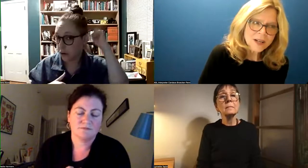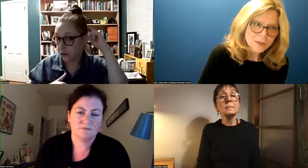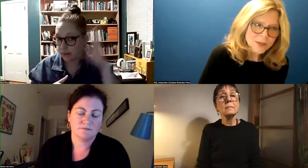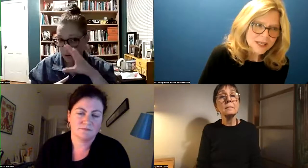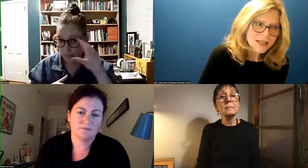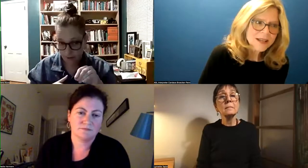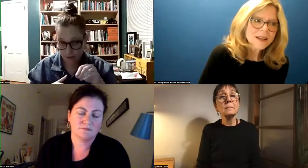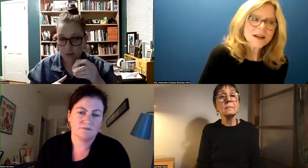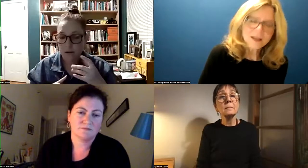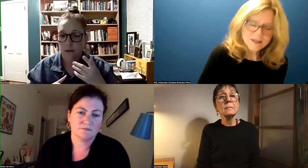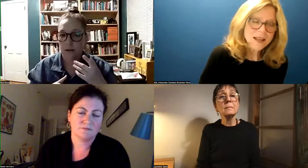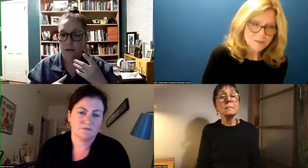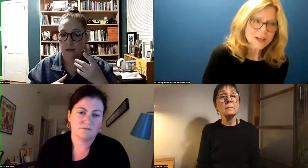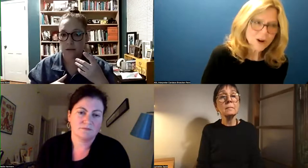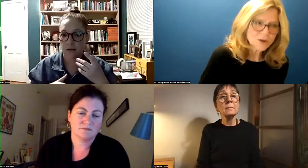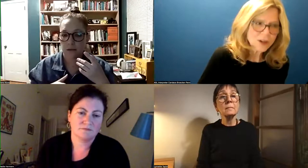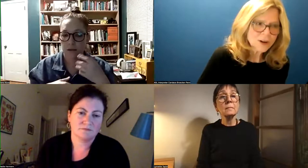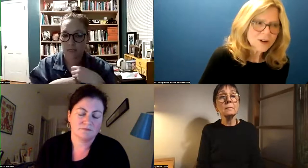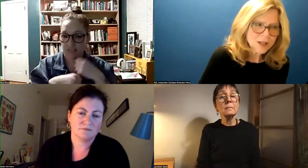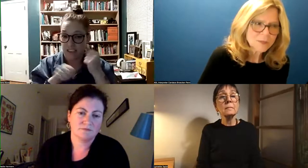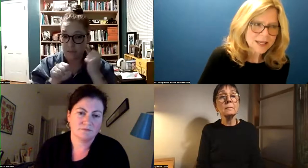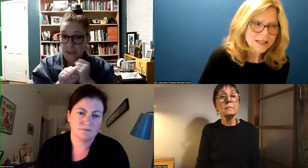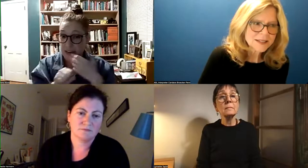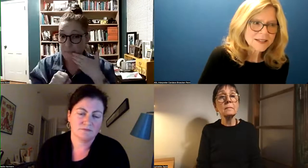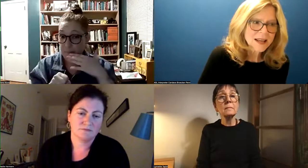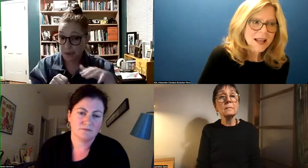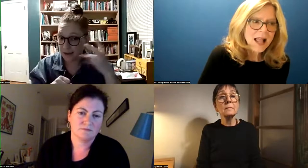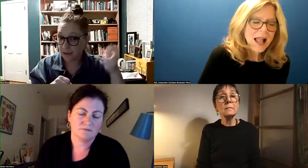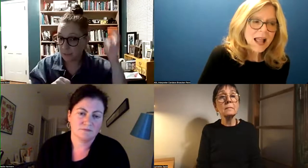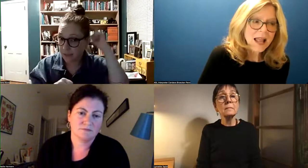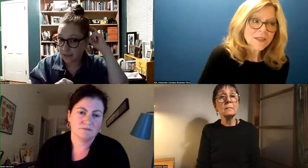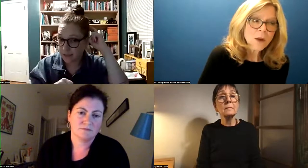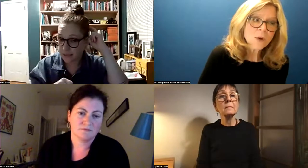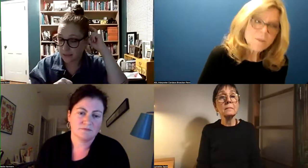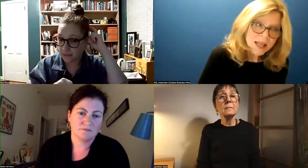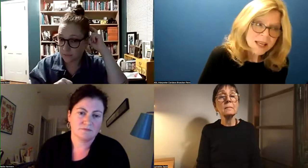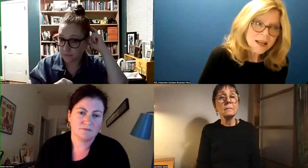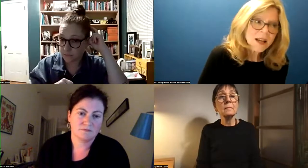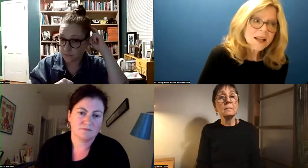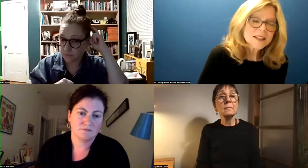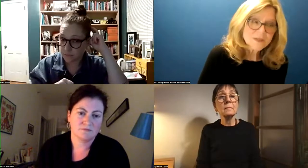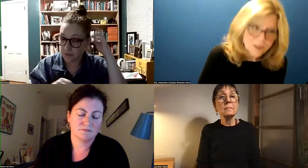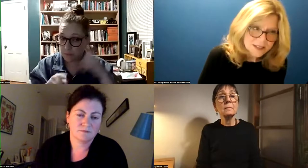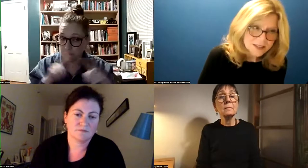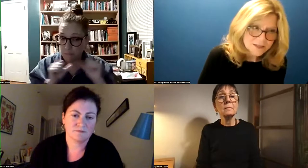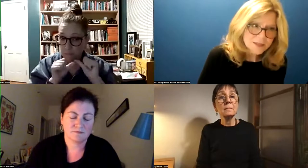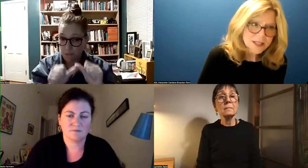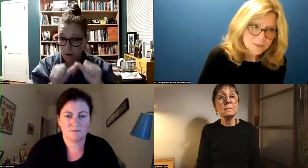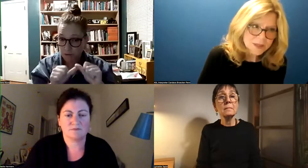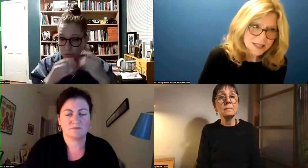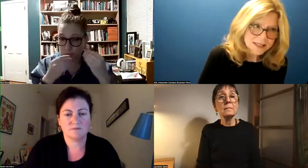about a company that made cochlear implants, and they were making